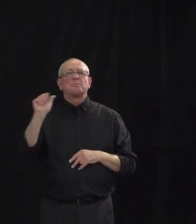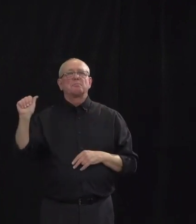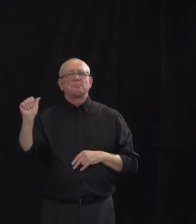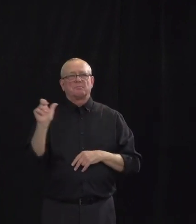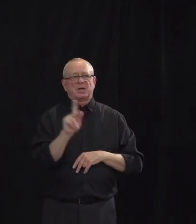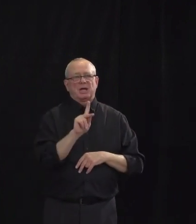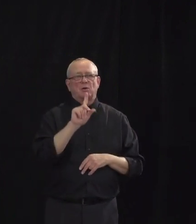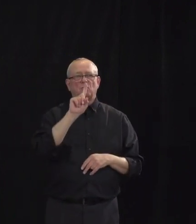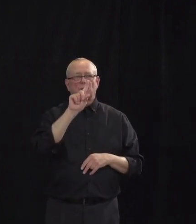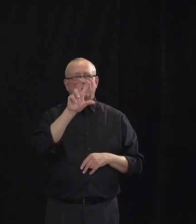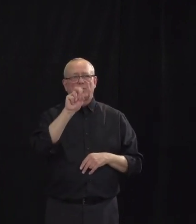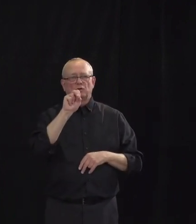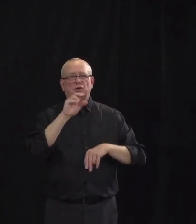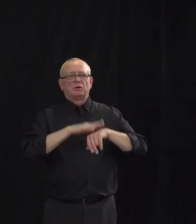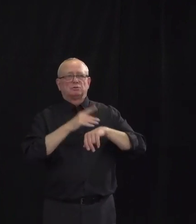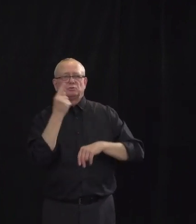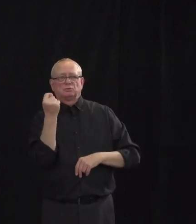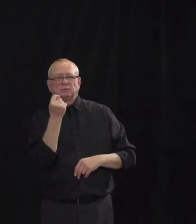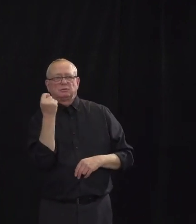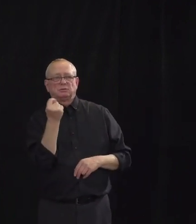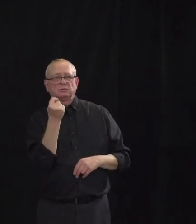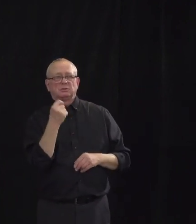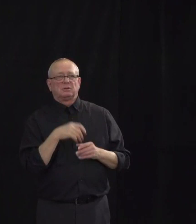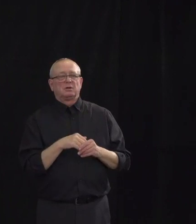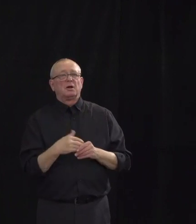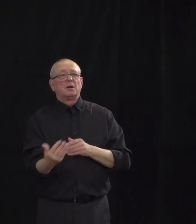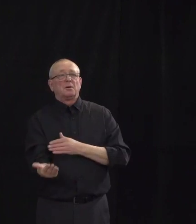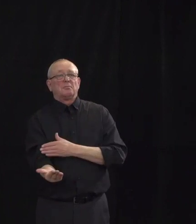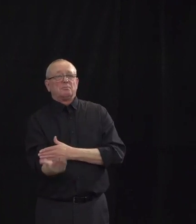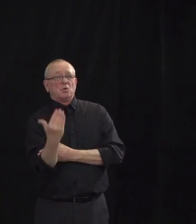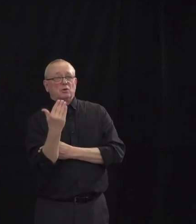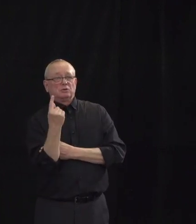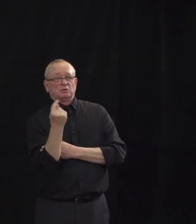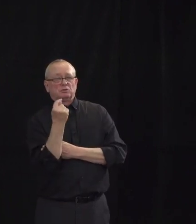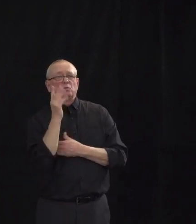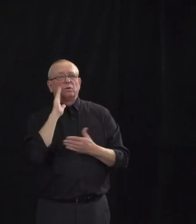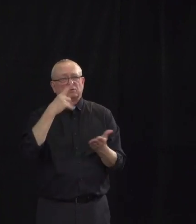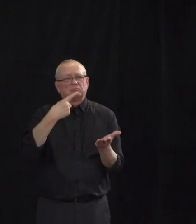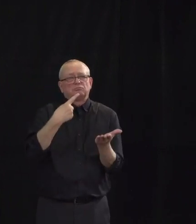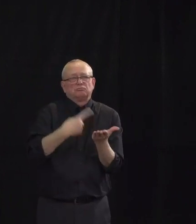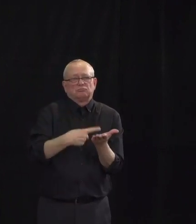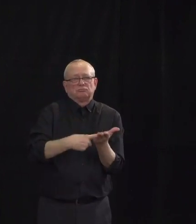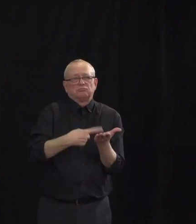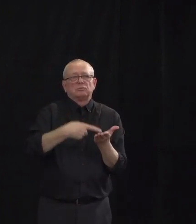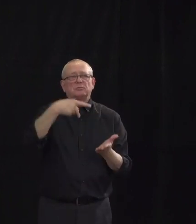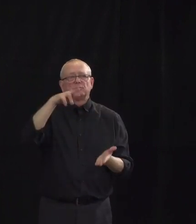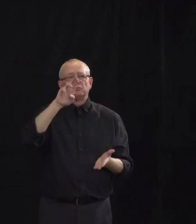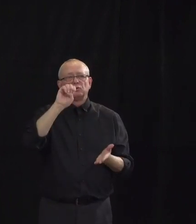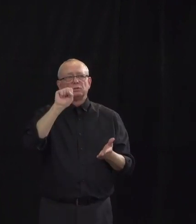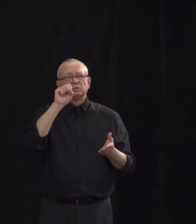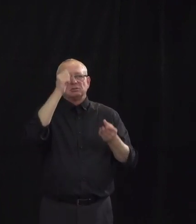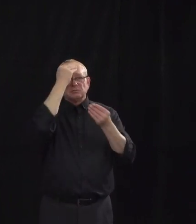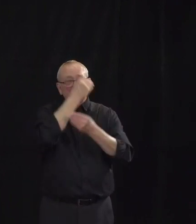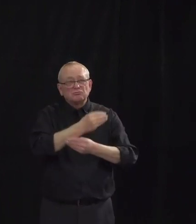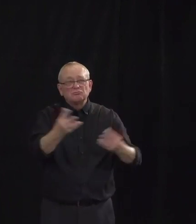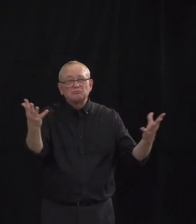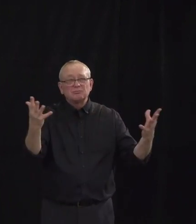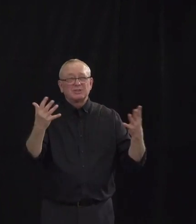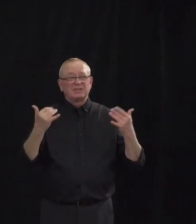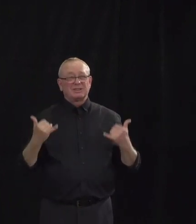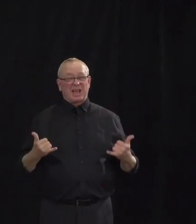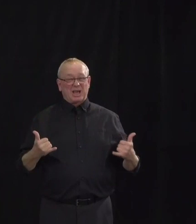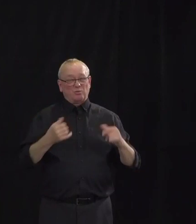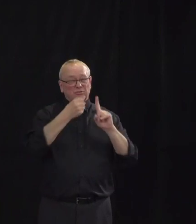holding a press conference Tuesday morning to go over the legislation that we anticipate. We won't be talking about that in great detail today because we want to give the official